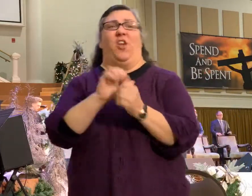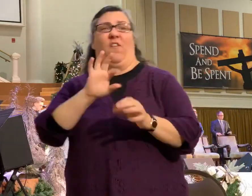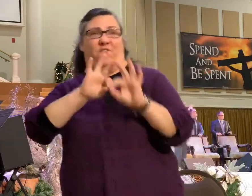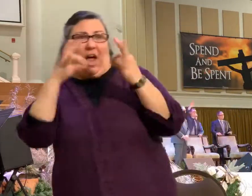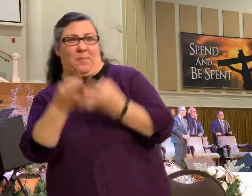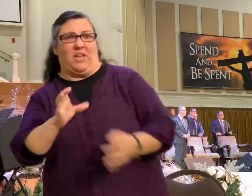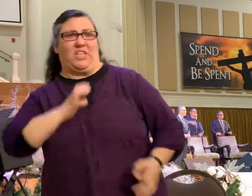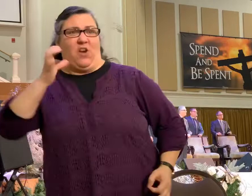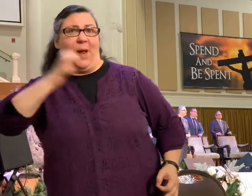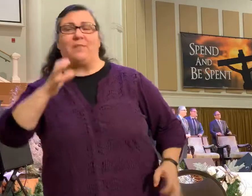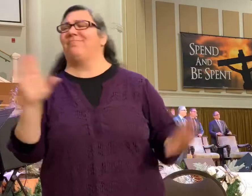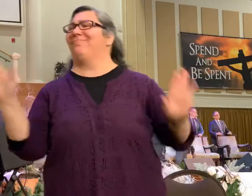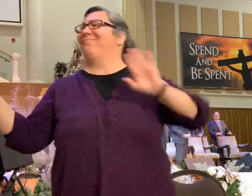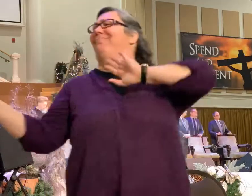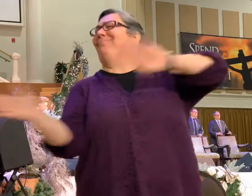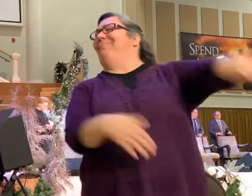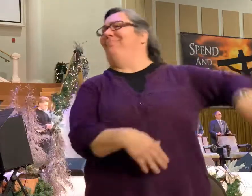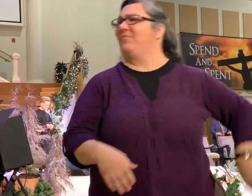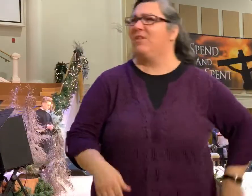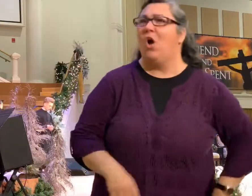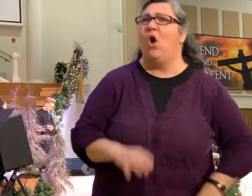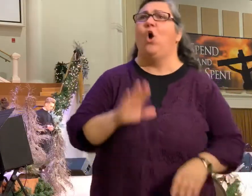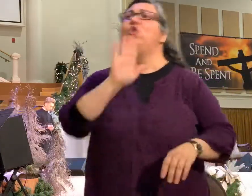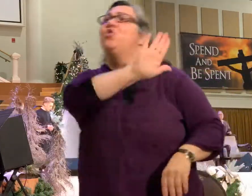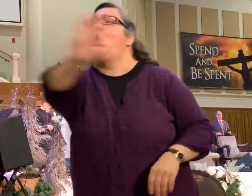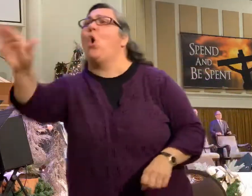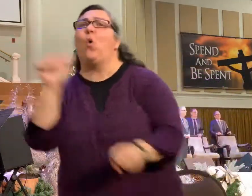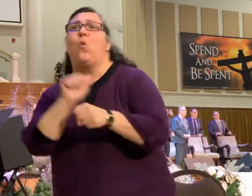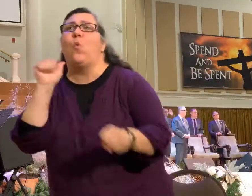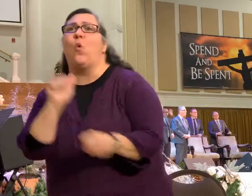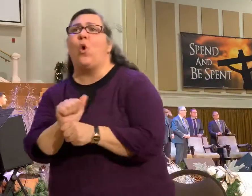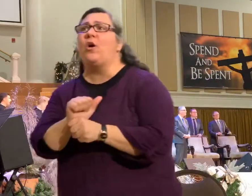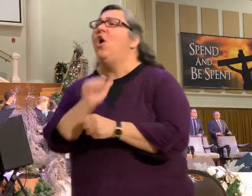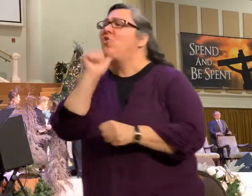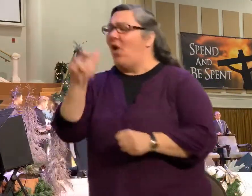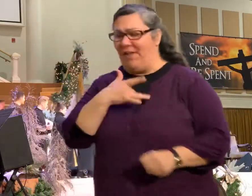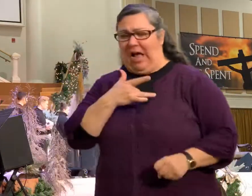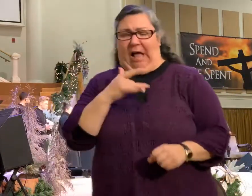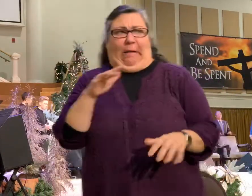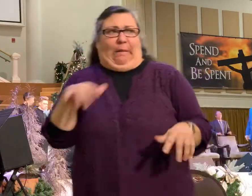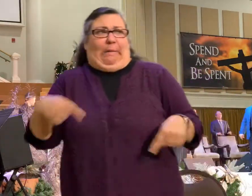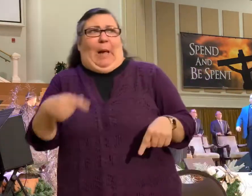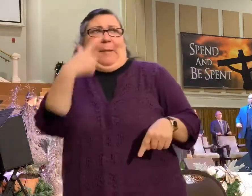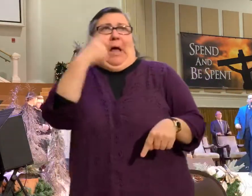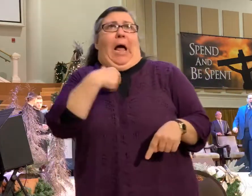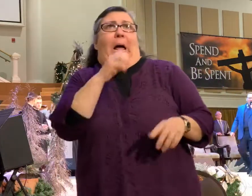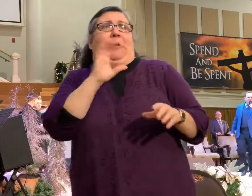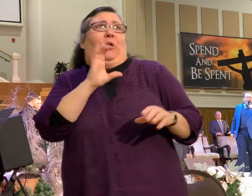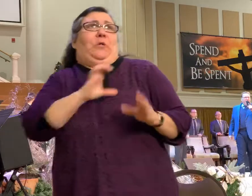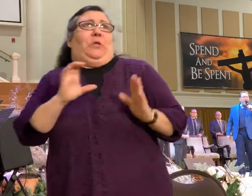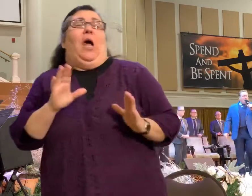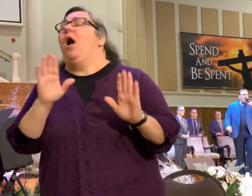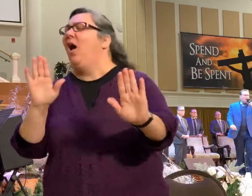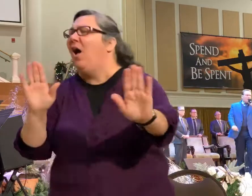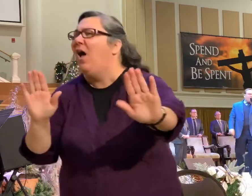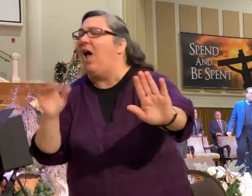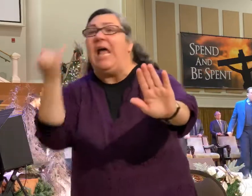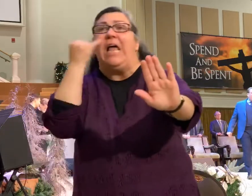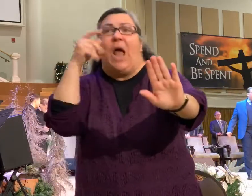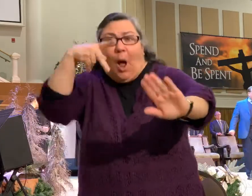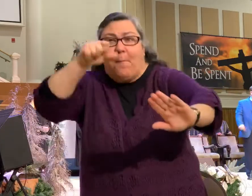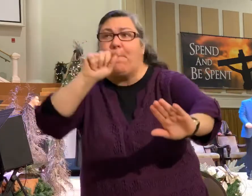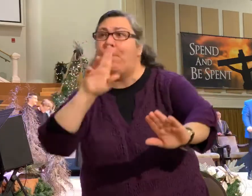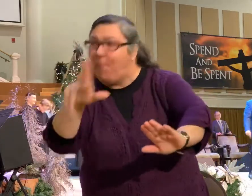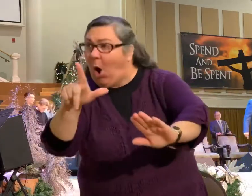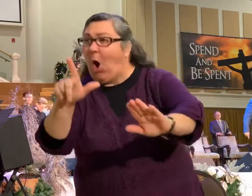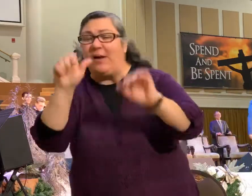Stop being intimidated at your office about being a child of God. Come on, if the Apostle Paul could go